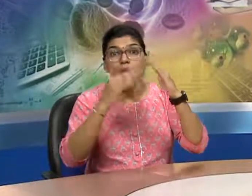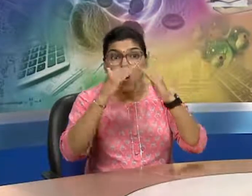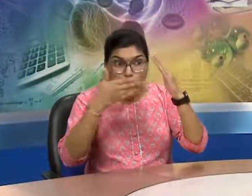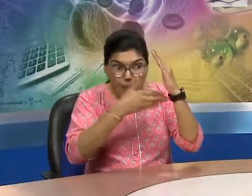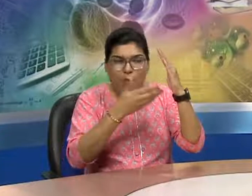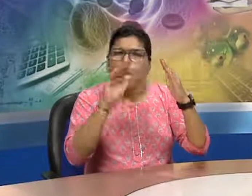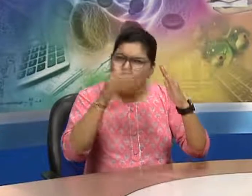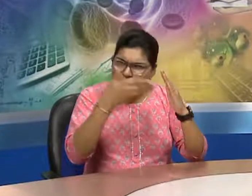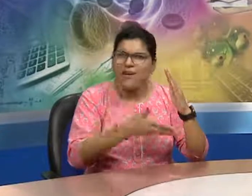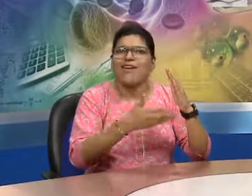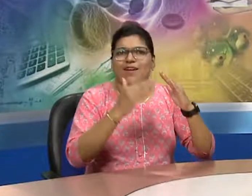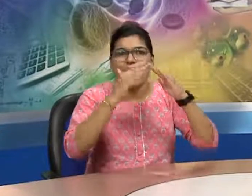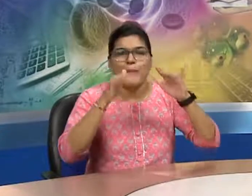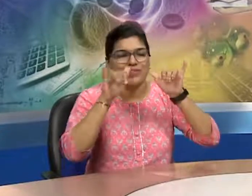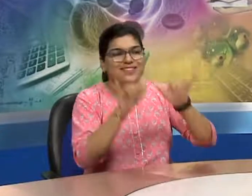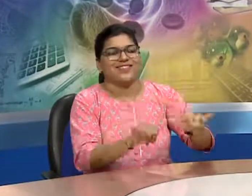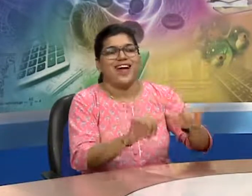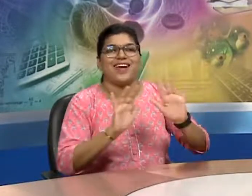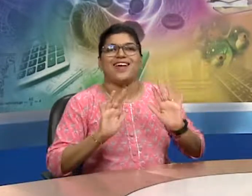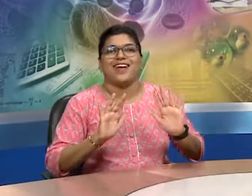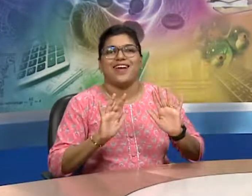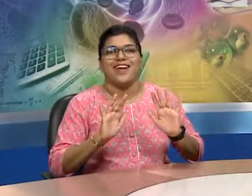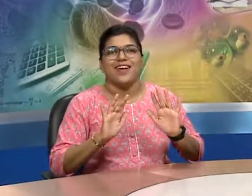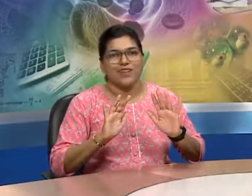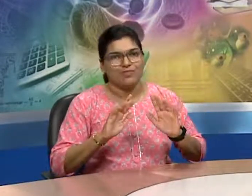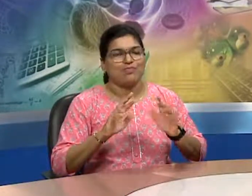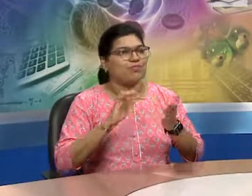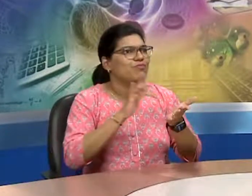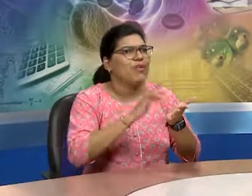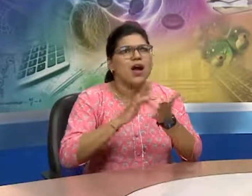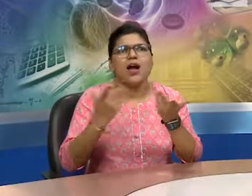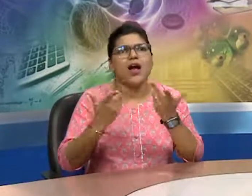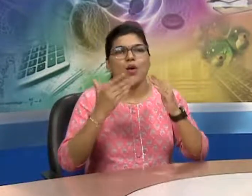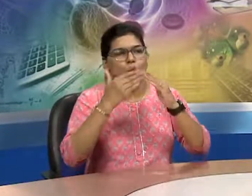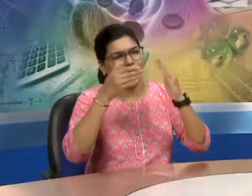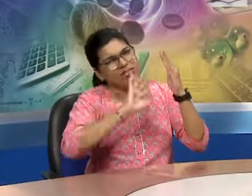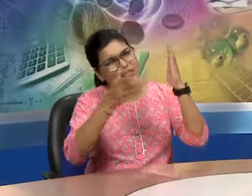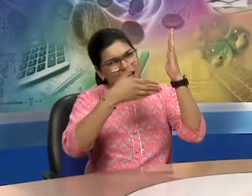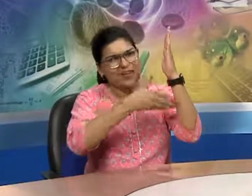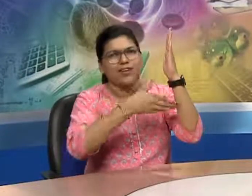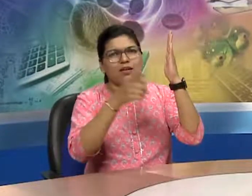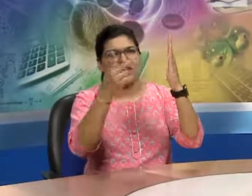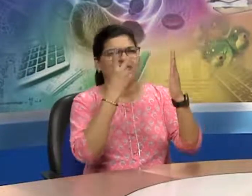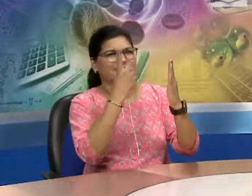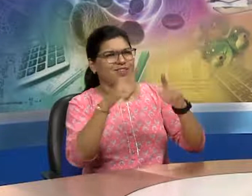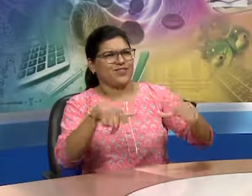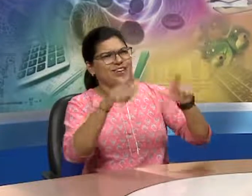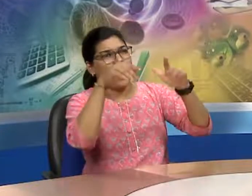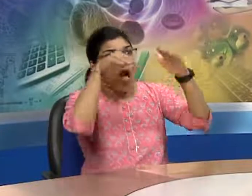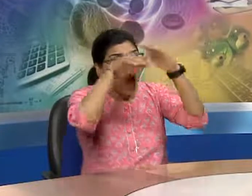and if you see in that image also that there are various